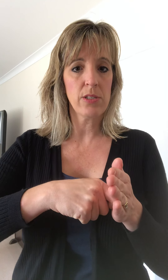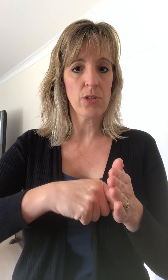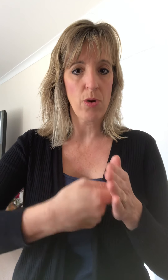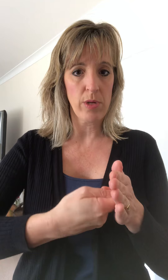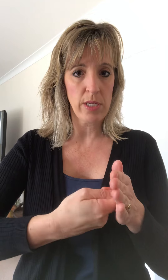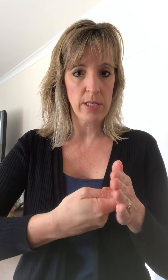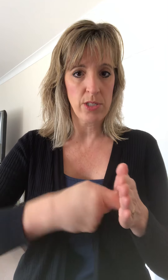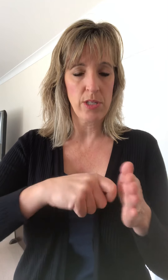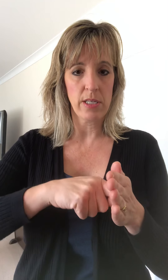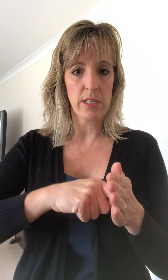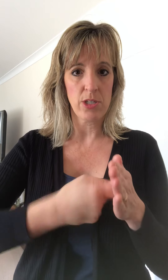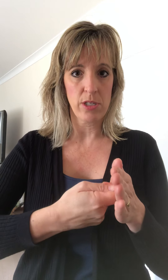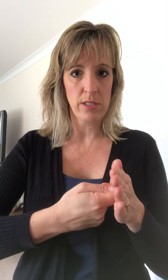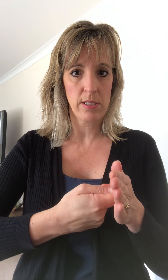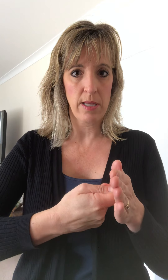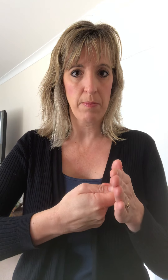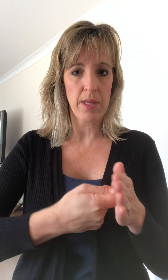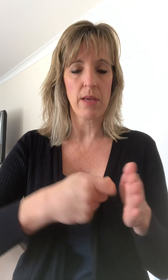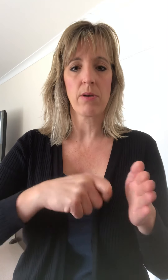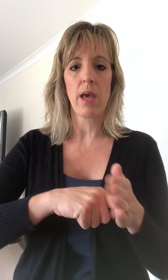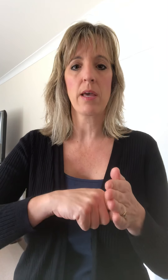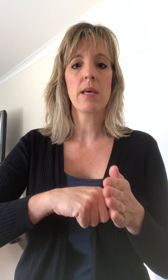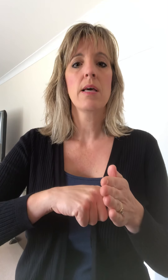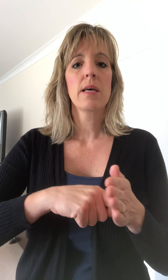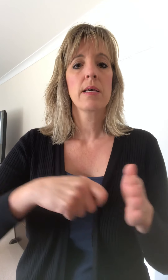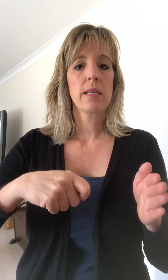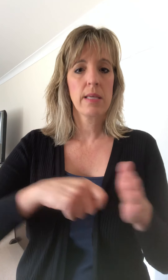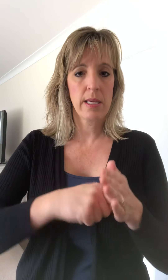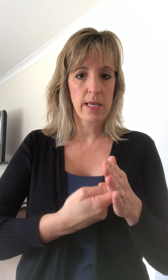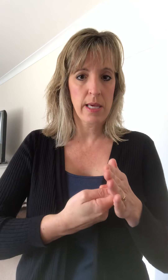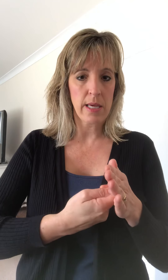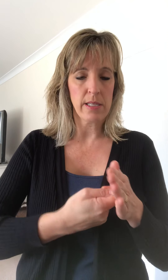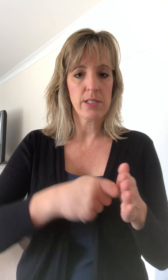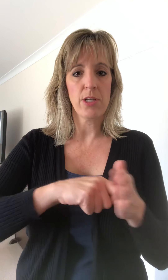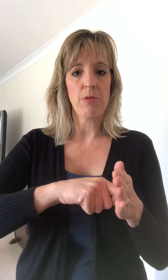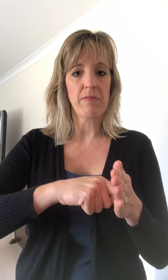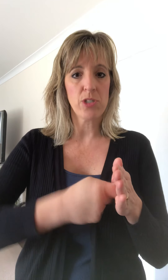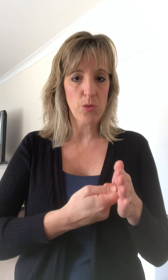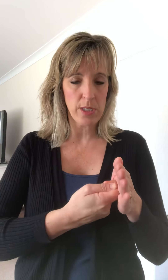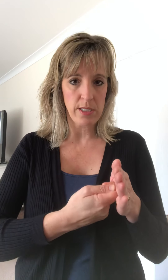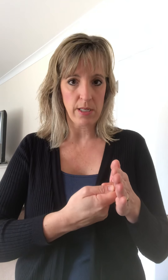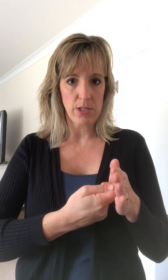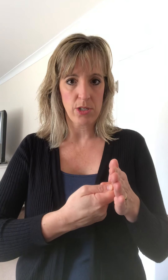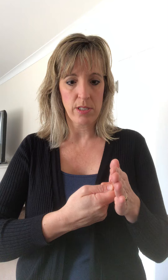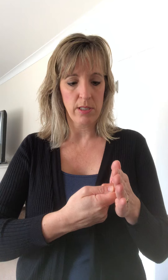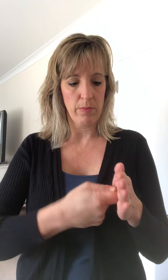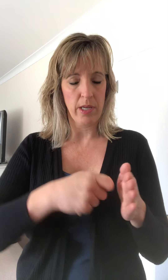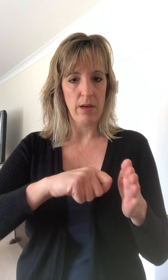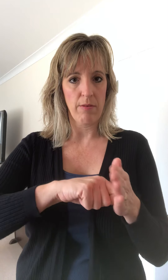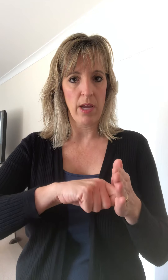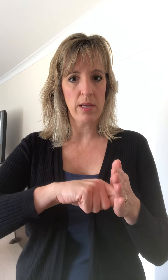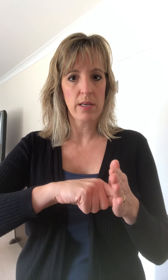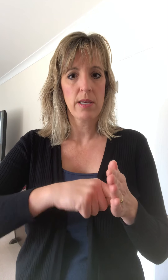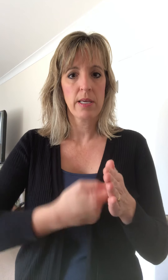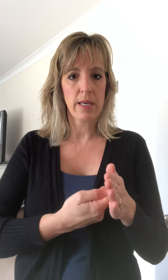or going into the ignition. Same thing, okay? Keys, and you have to twist it just a little bit, all right?